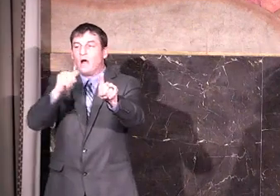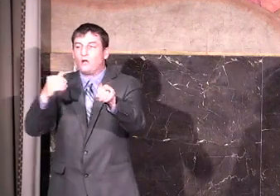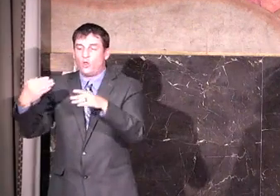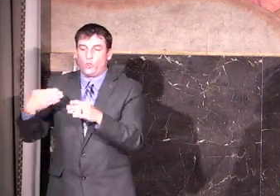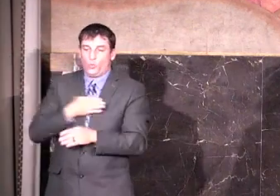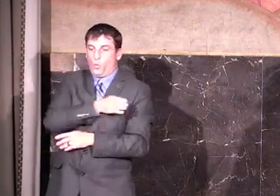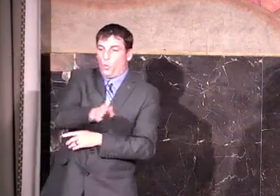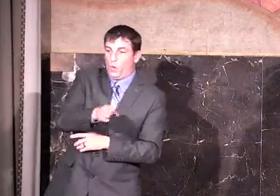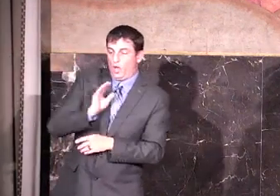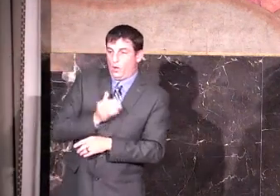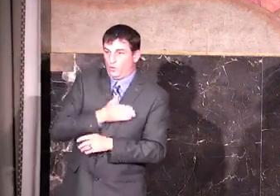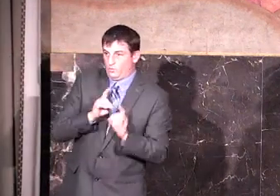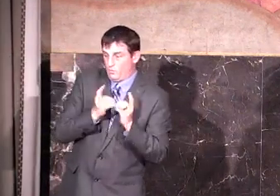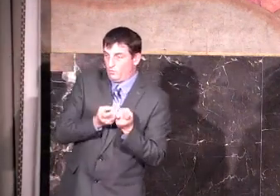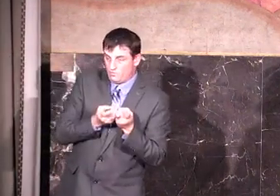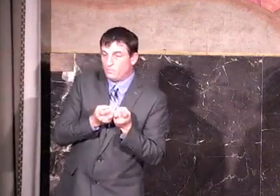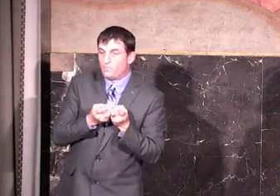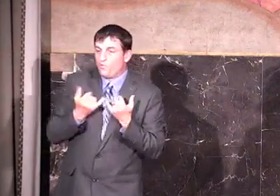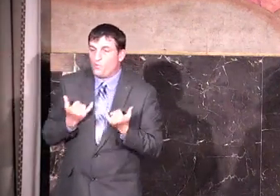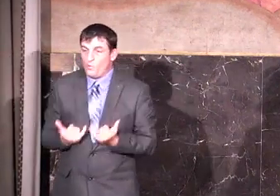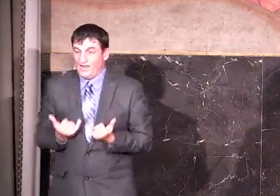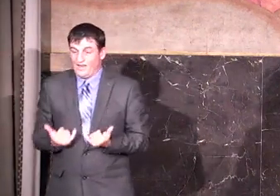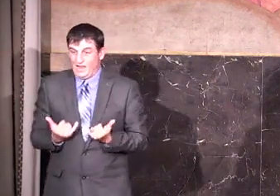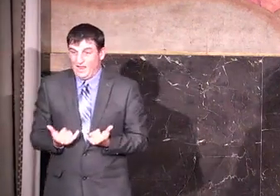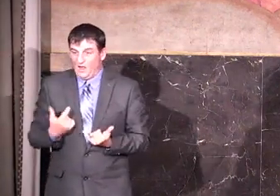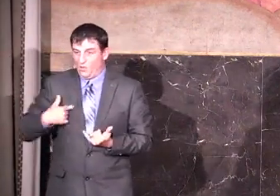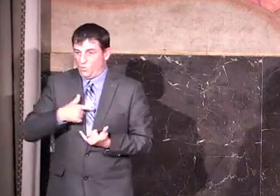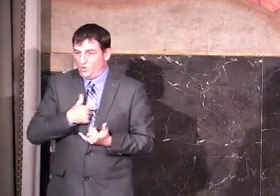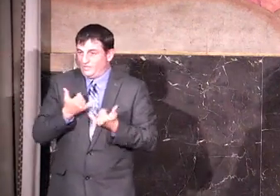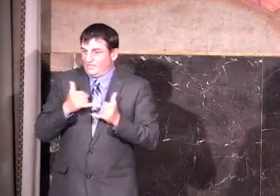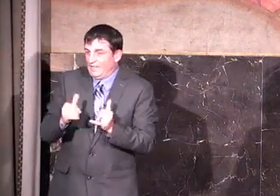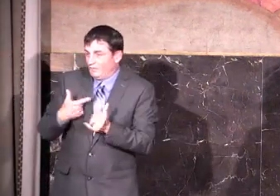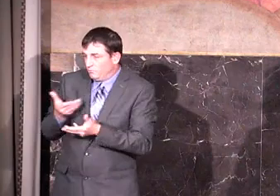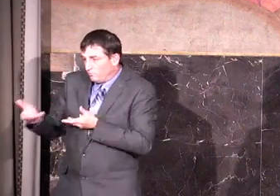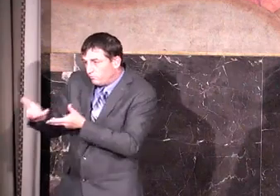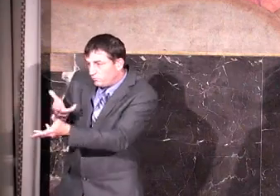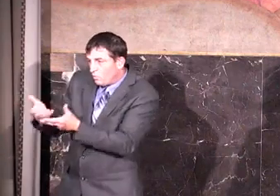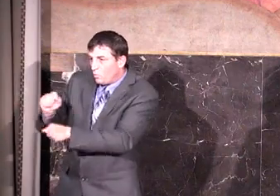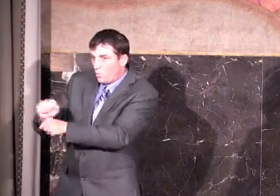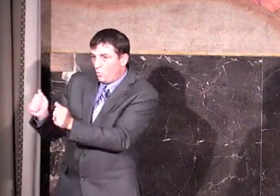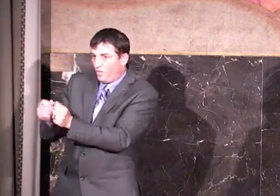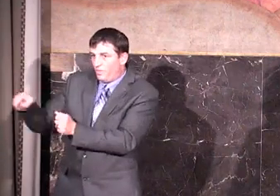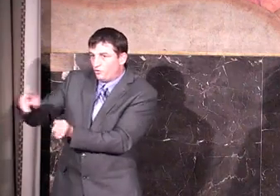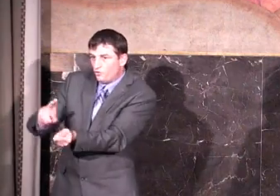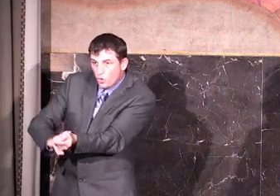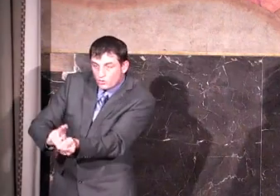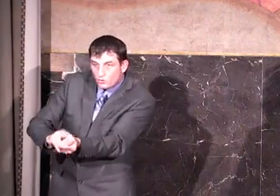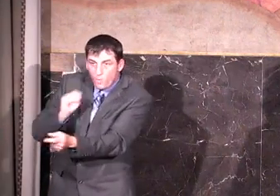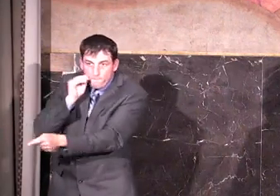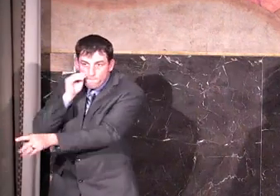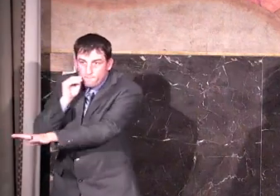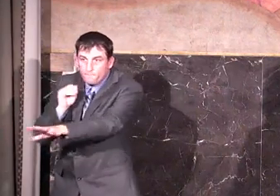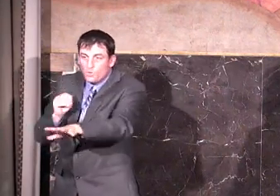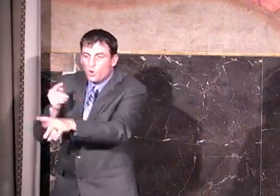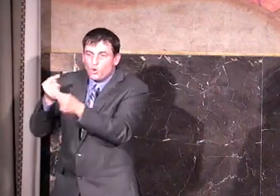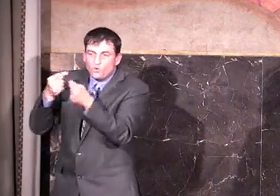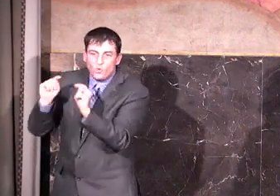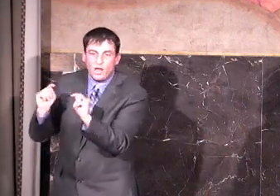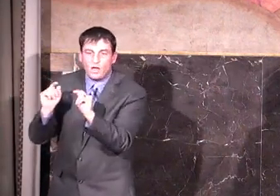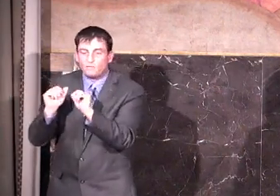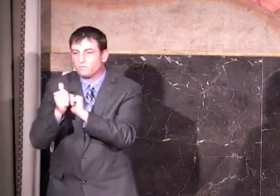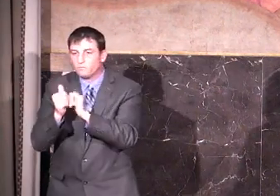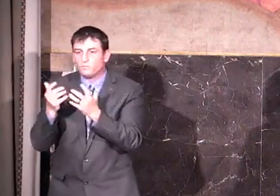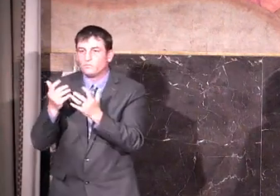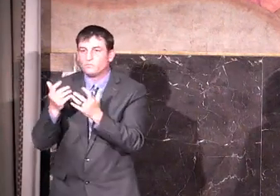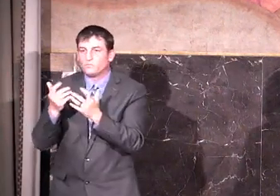department. And so currently we're still working with the nursing homes to try to get rapid reports